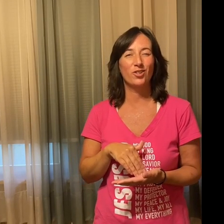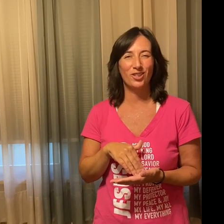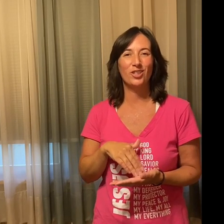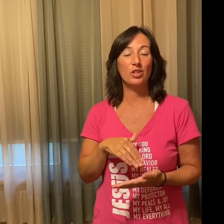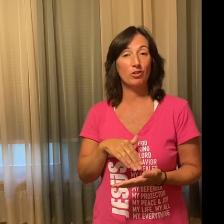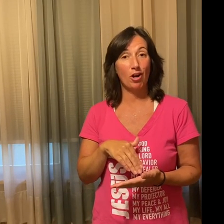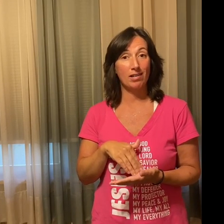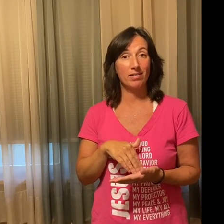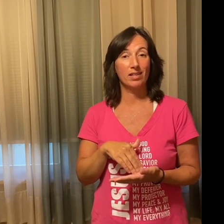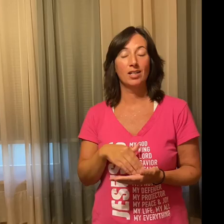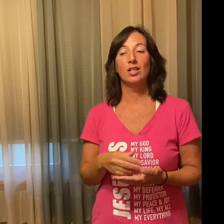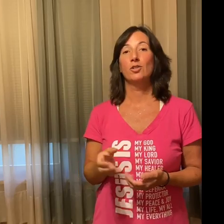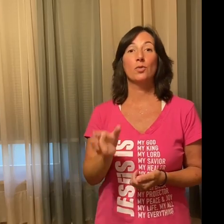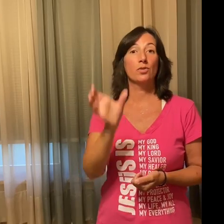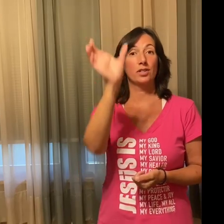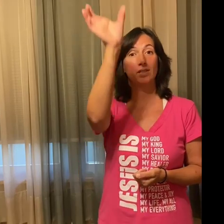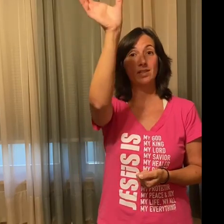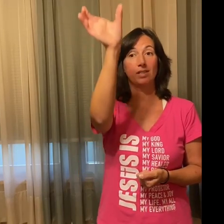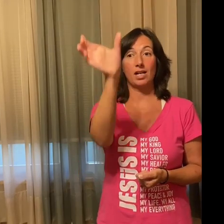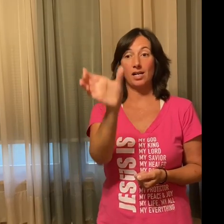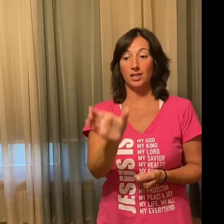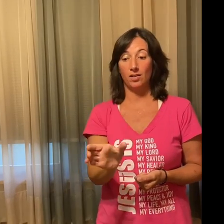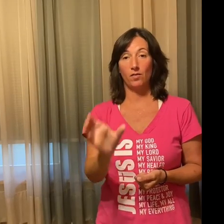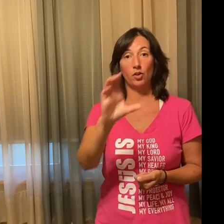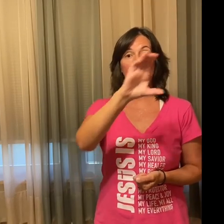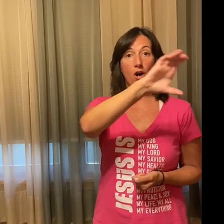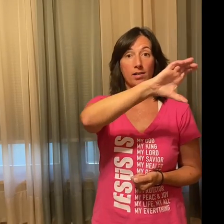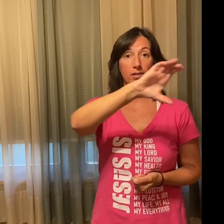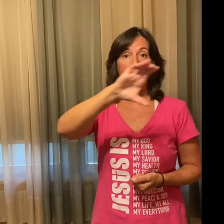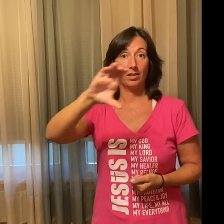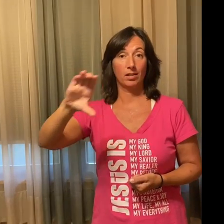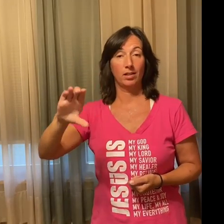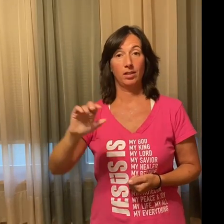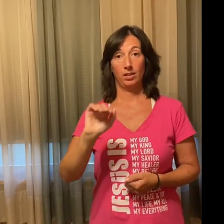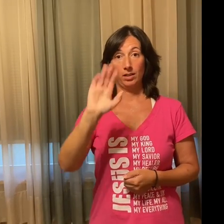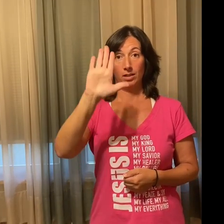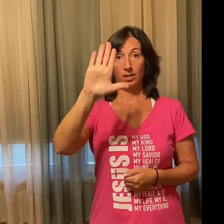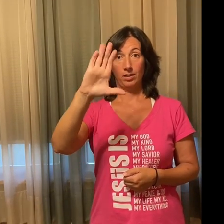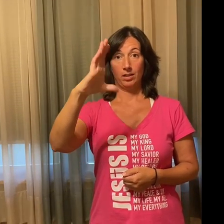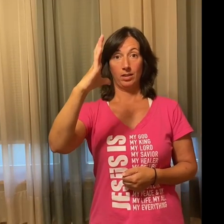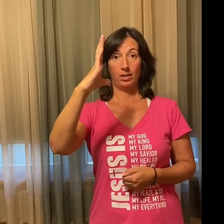cross, Jesus' cross. So this is the sign for cross.